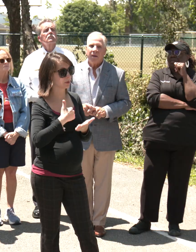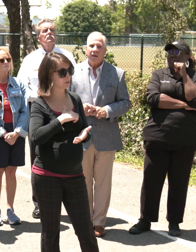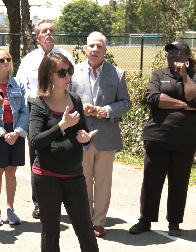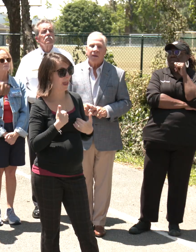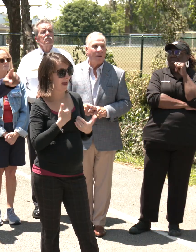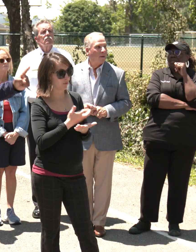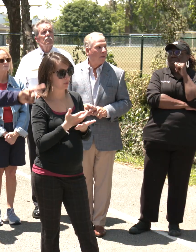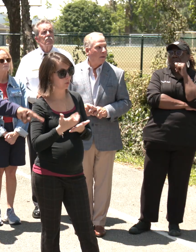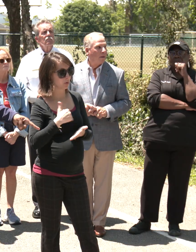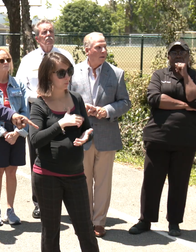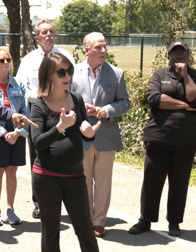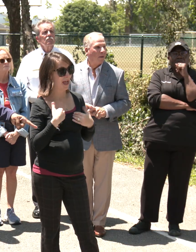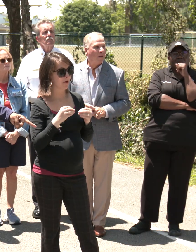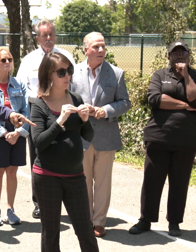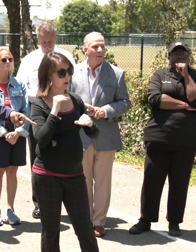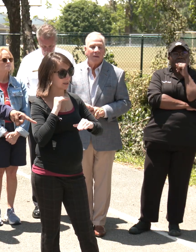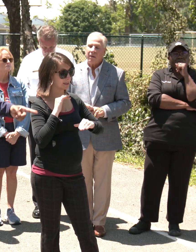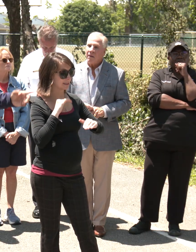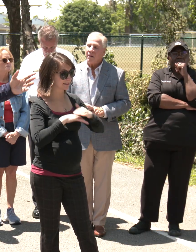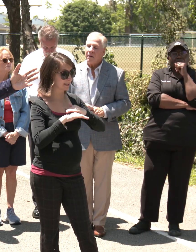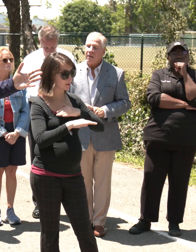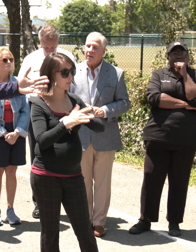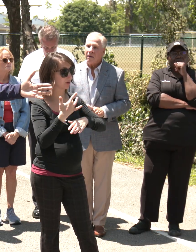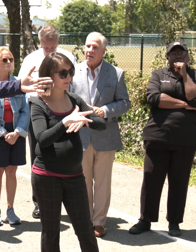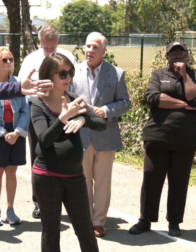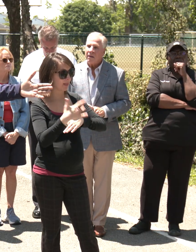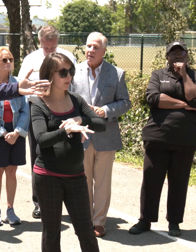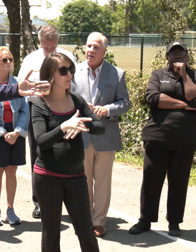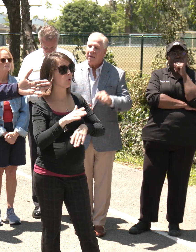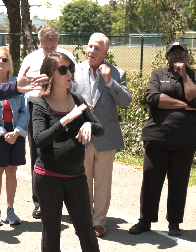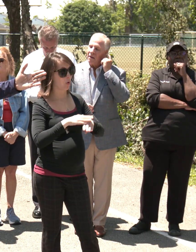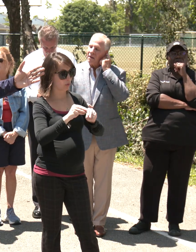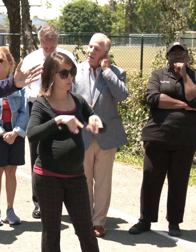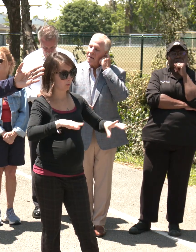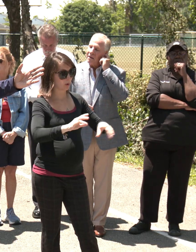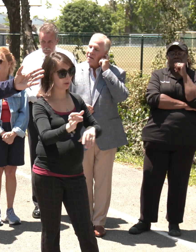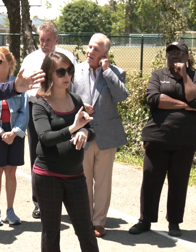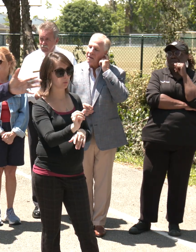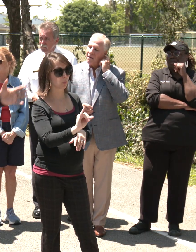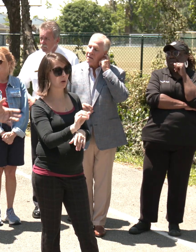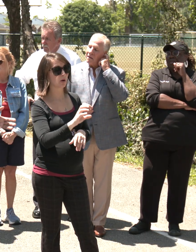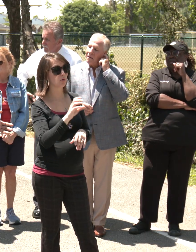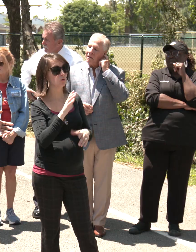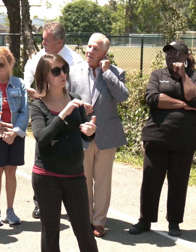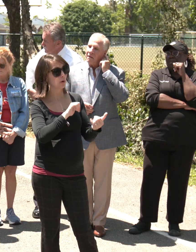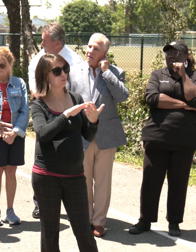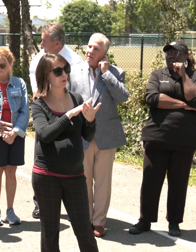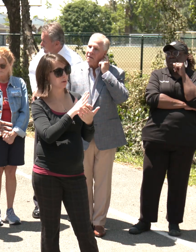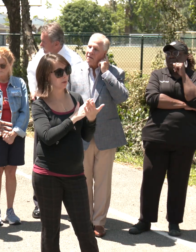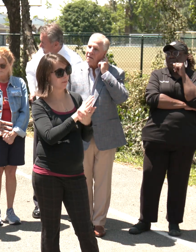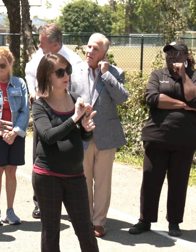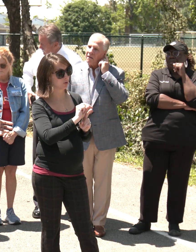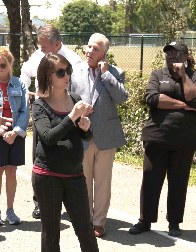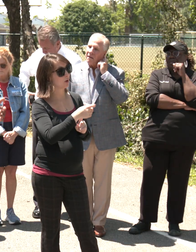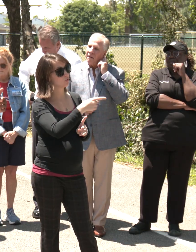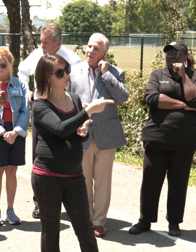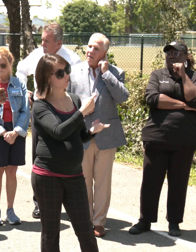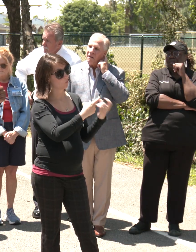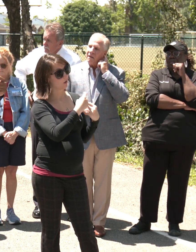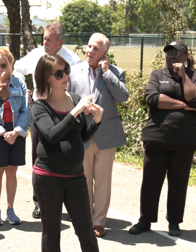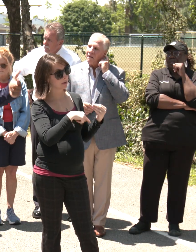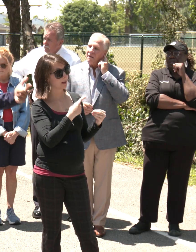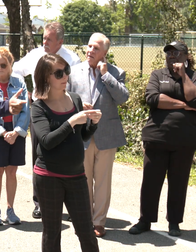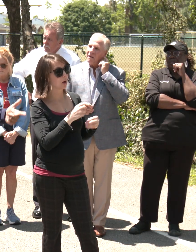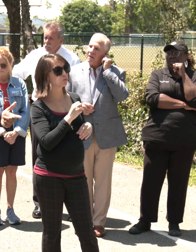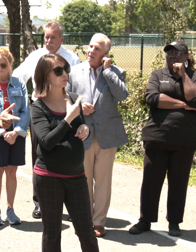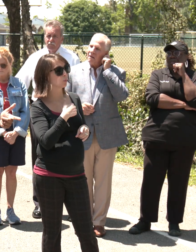governmental side, but on the ground as well, to address some of the issues that specifically that you're asking about. And so